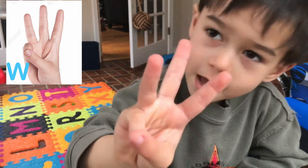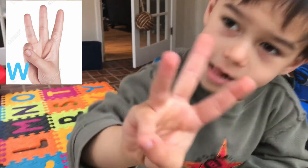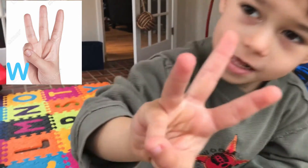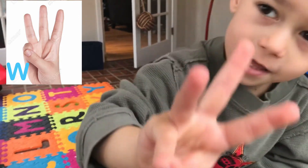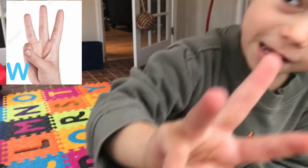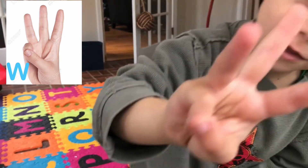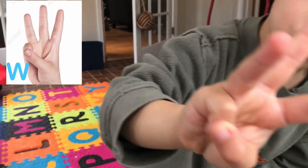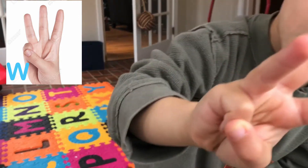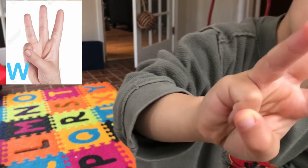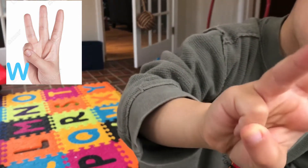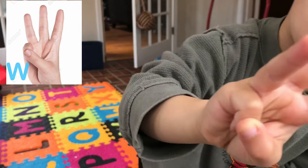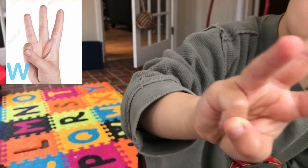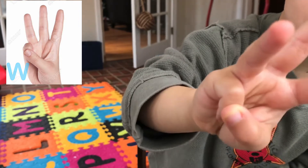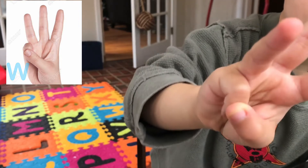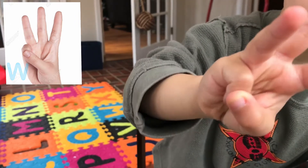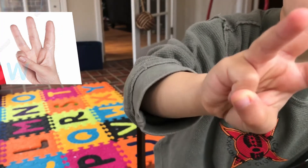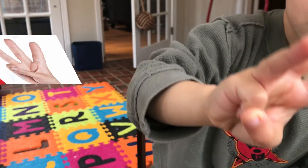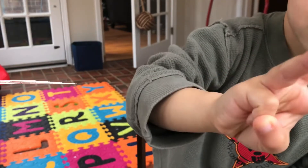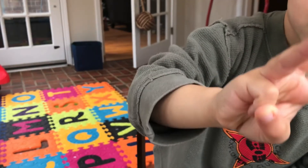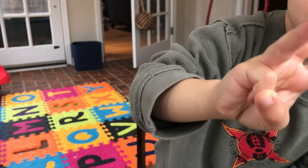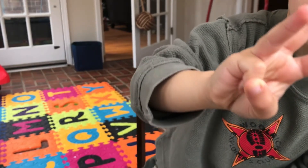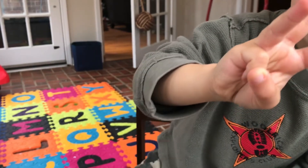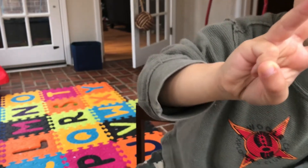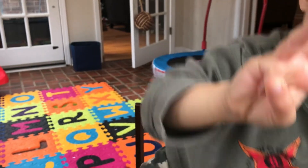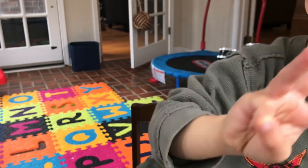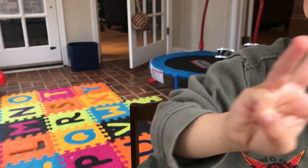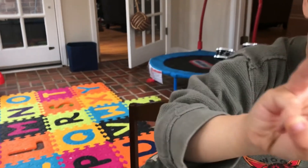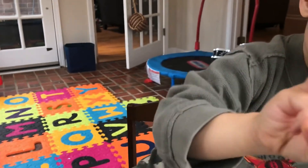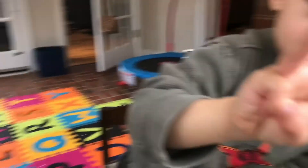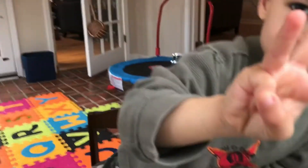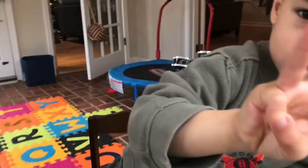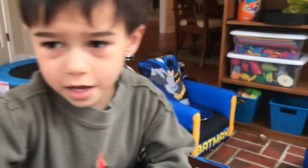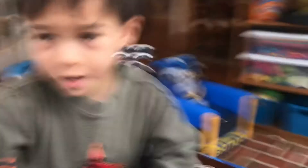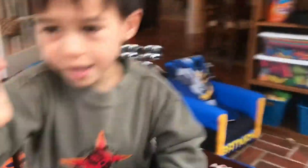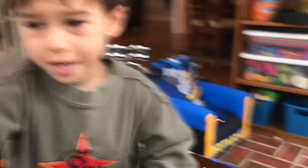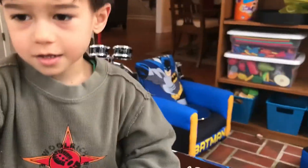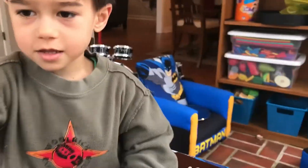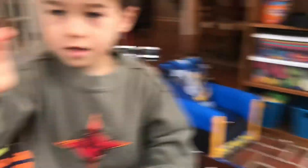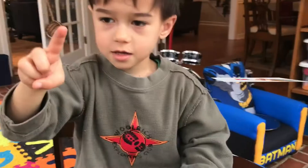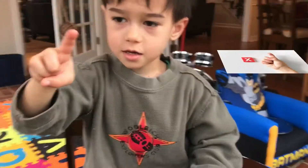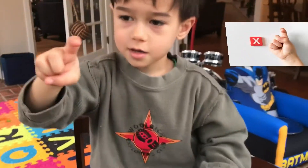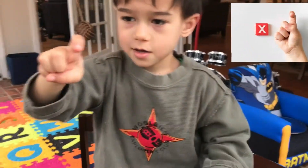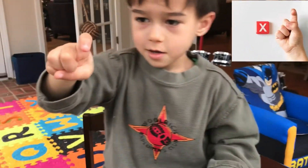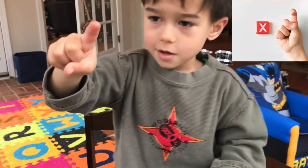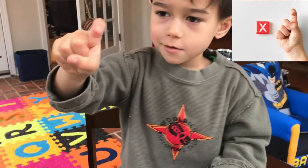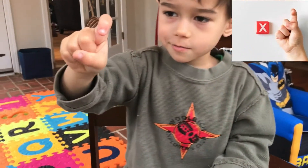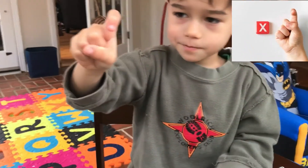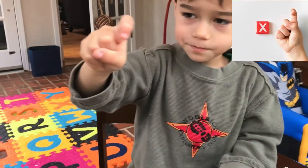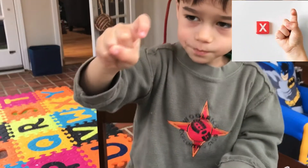Watermelon and water. Watermelon and water, that's right. X. What's X?